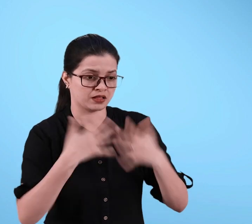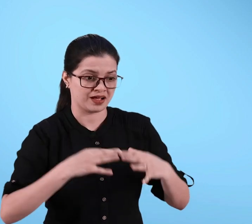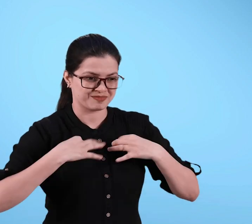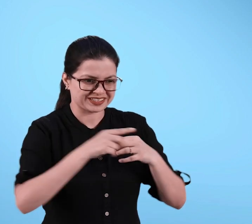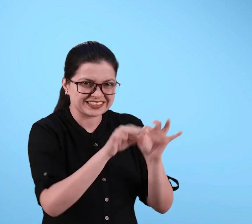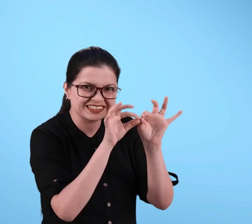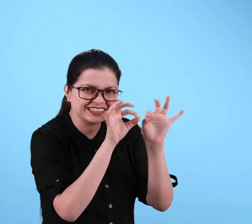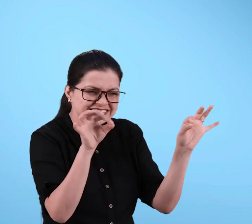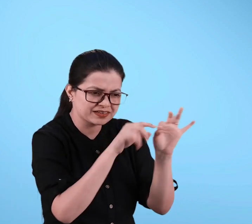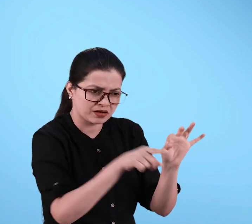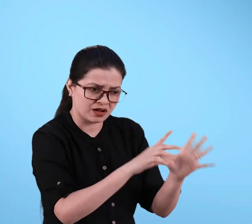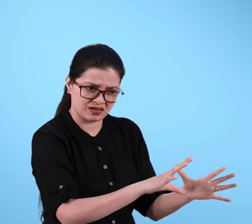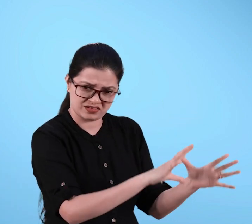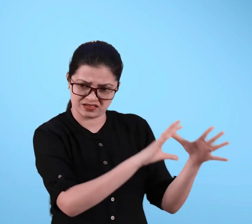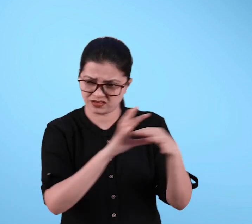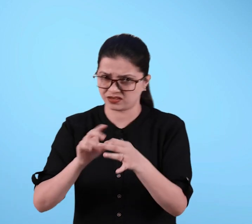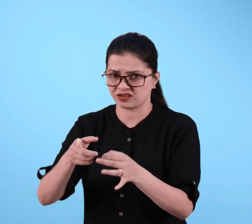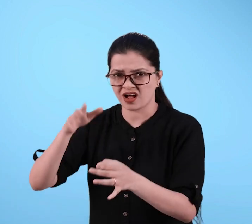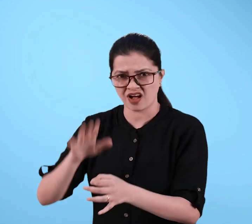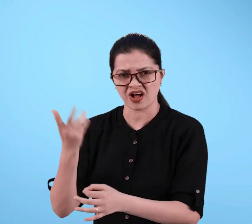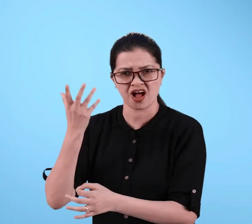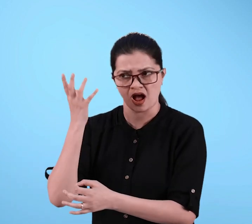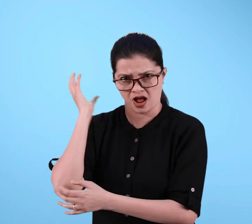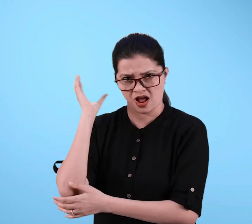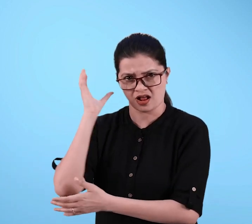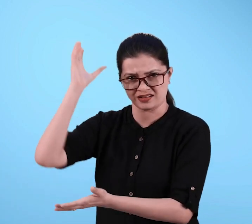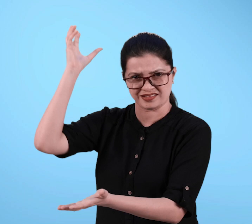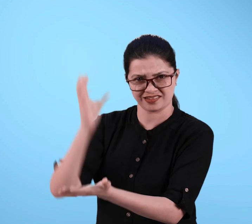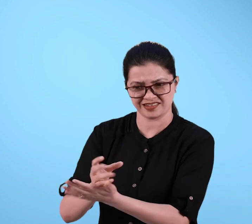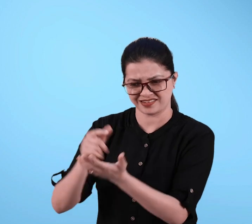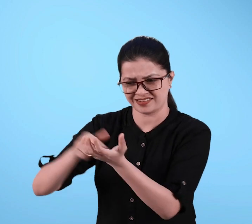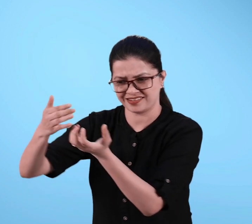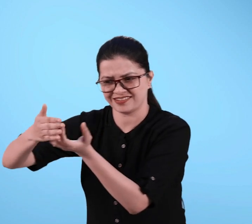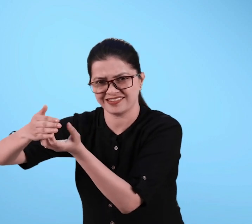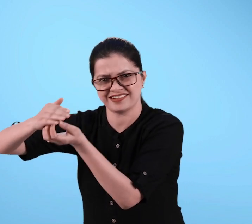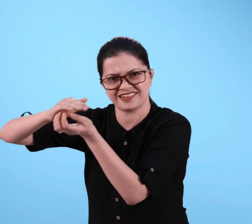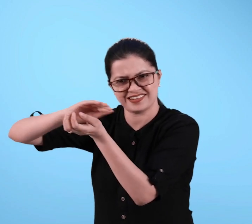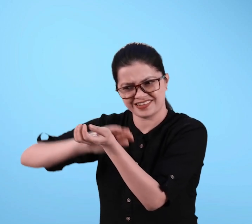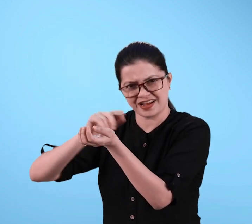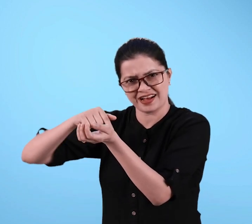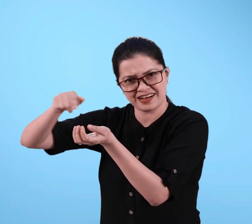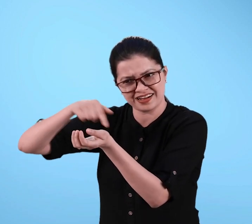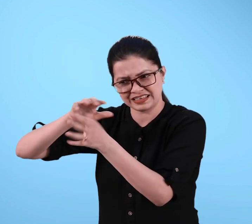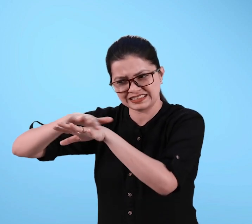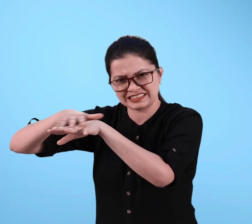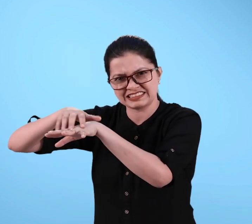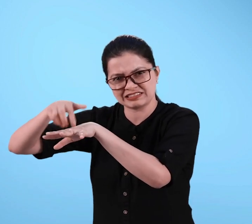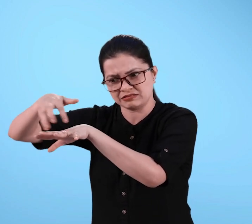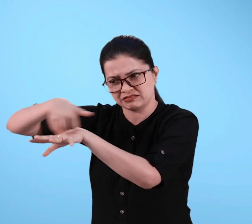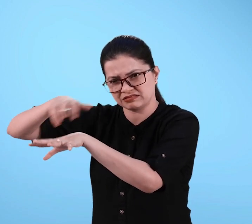Here is a picture of Paheli. She wants to know if you have seen any Knitting is fabrics done that by are made of hand the and fibers also on on the outer